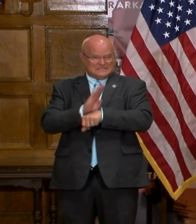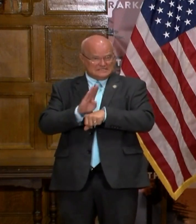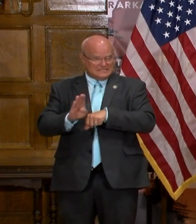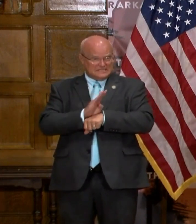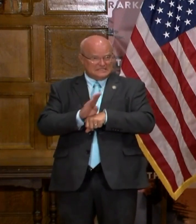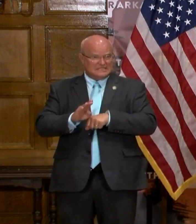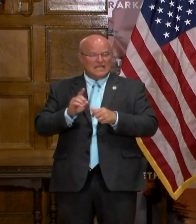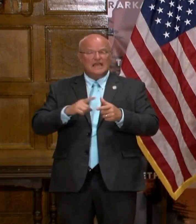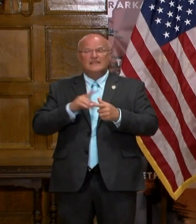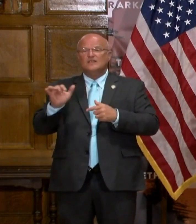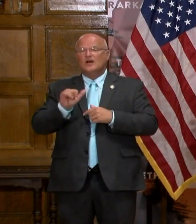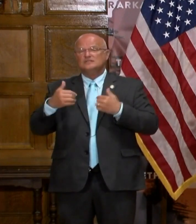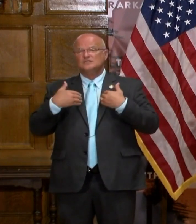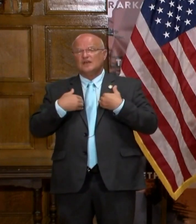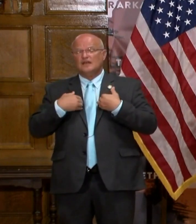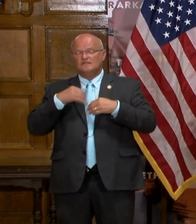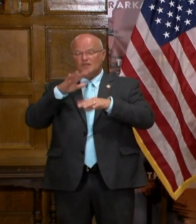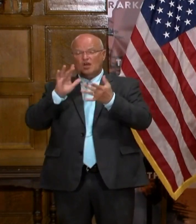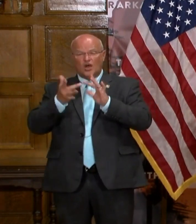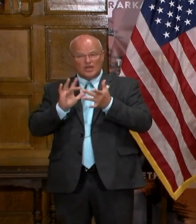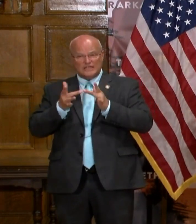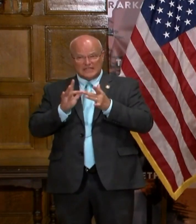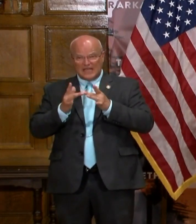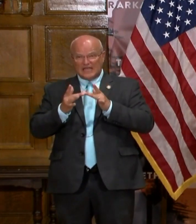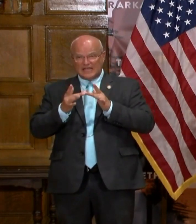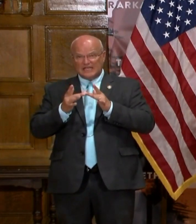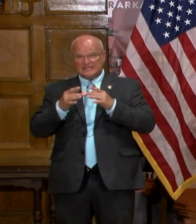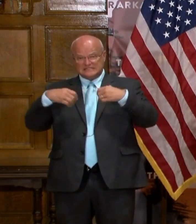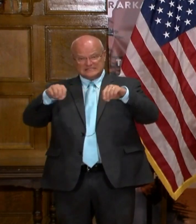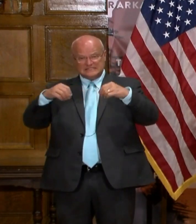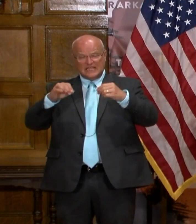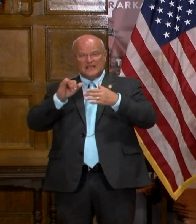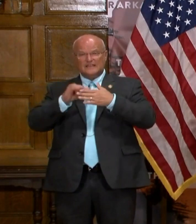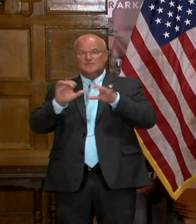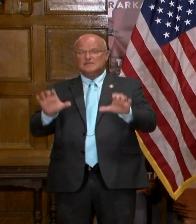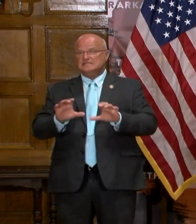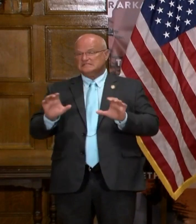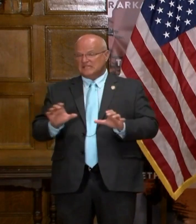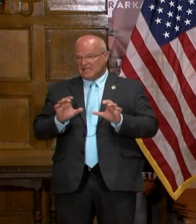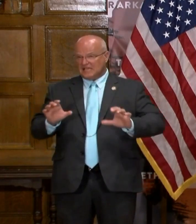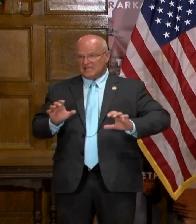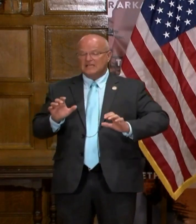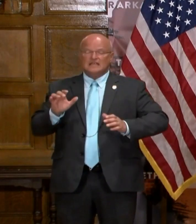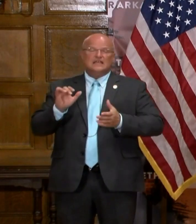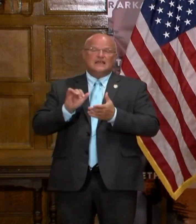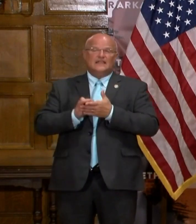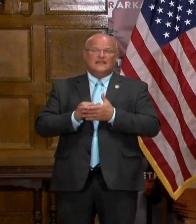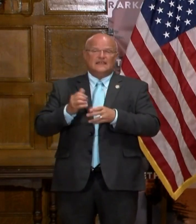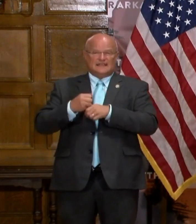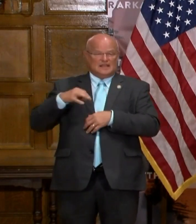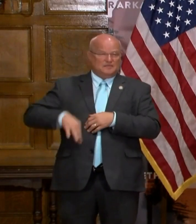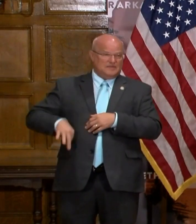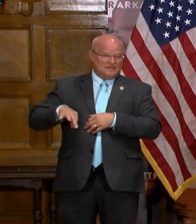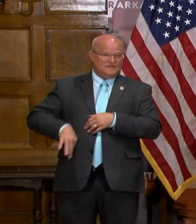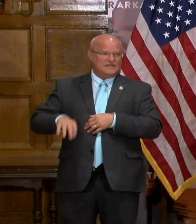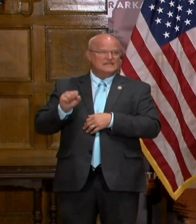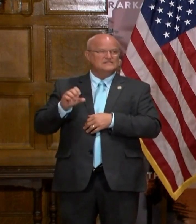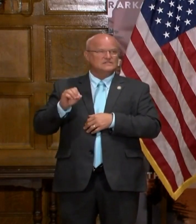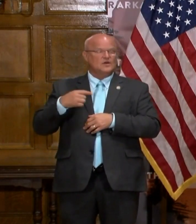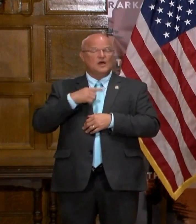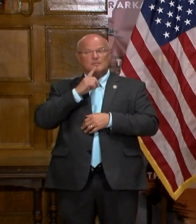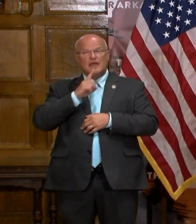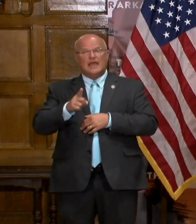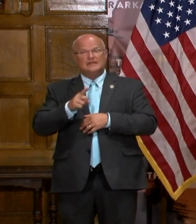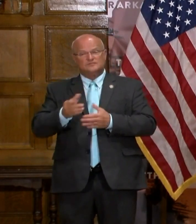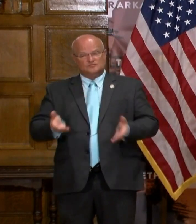businesses. Then you also have the online sales that are being done that they get a benefit of. So I'm